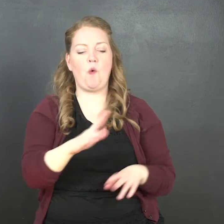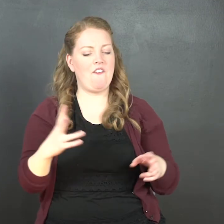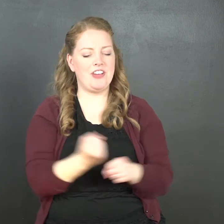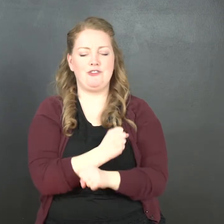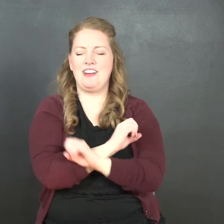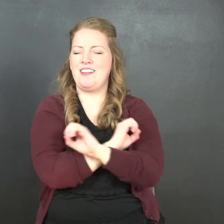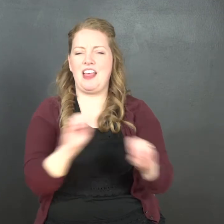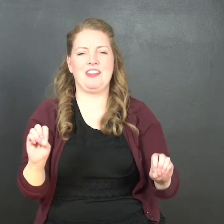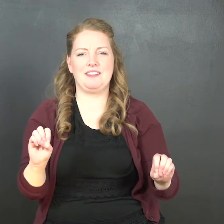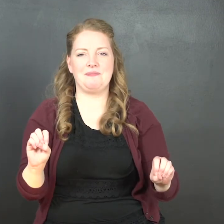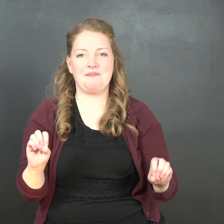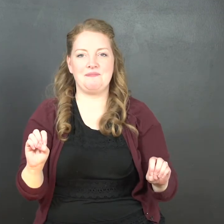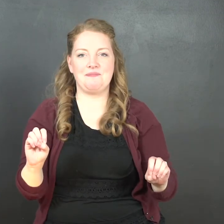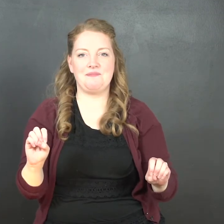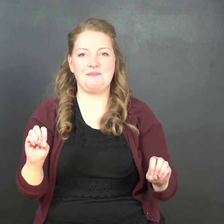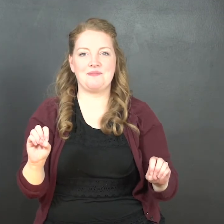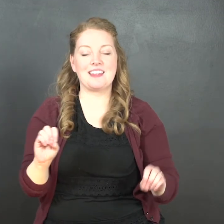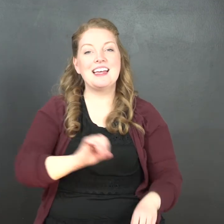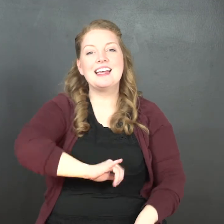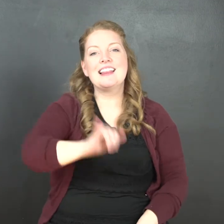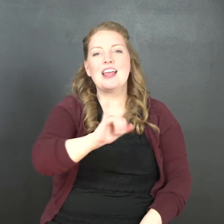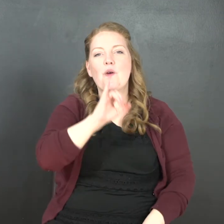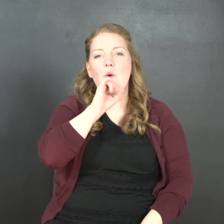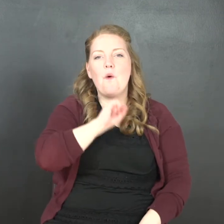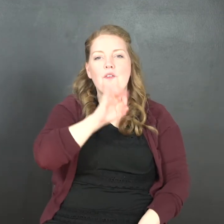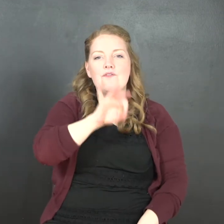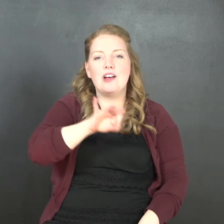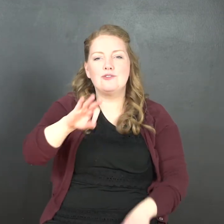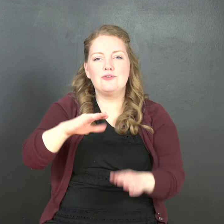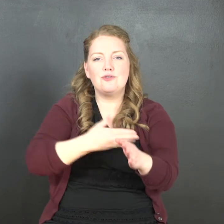said, "Because he lives,